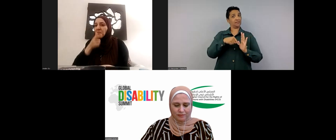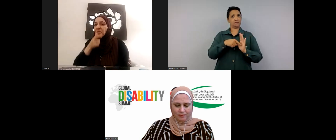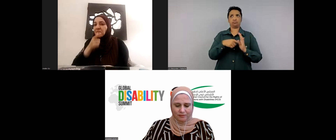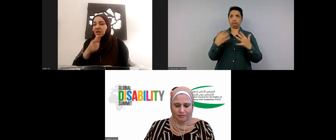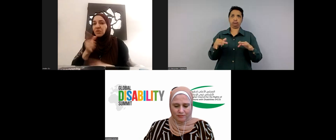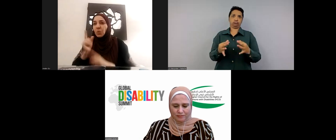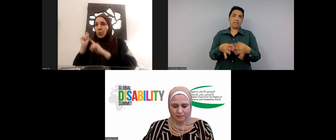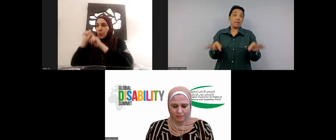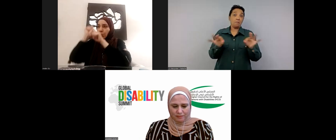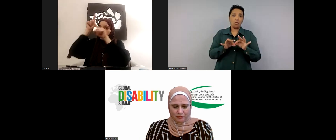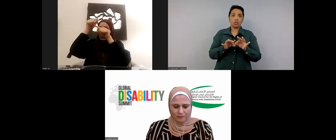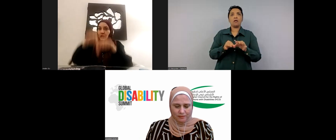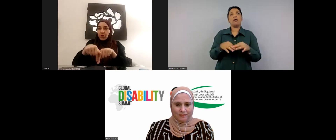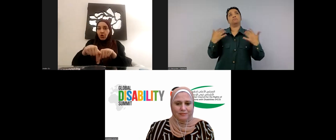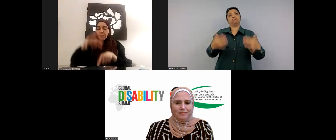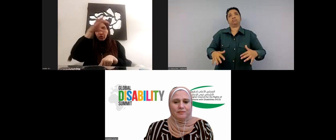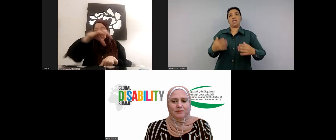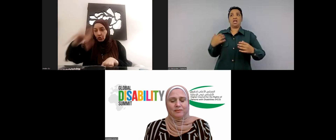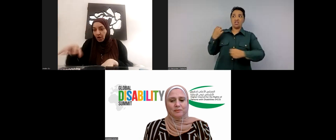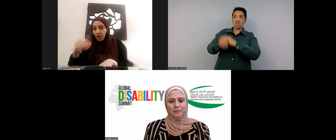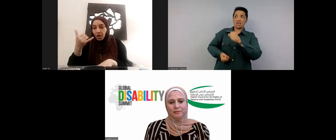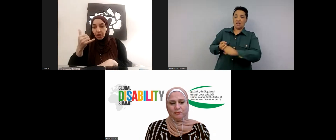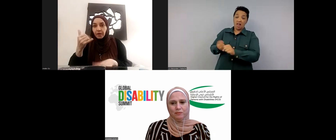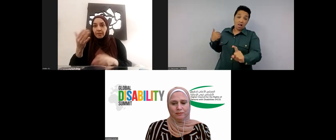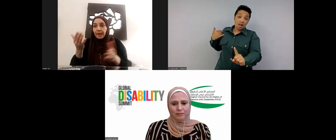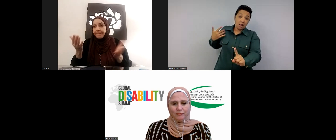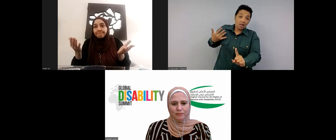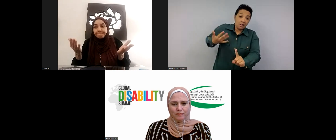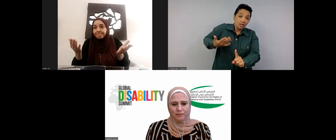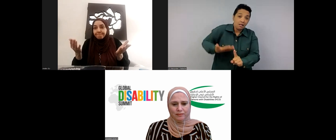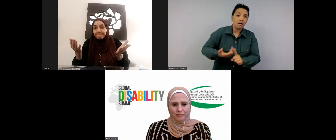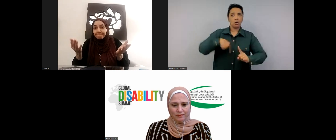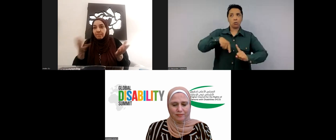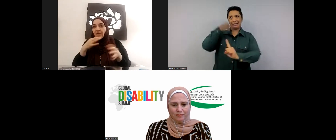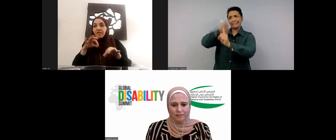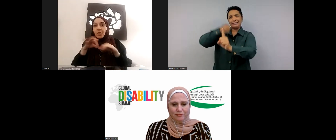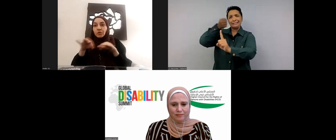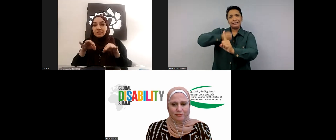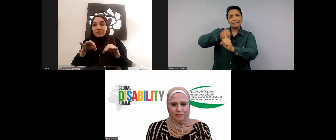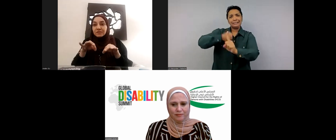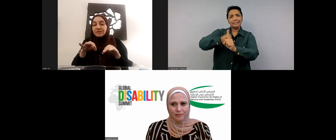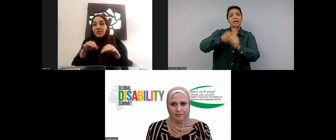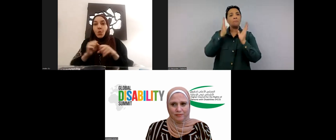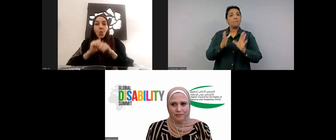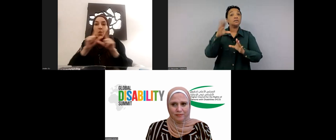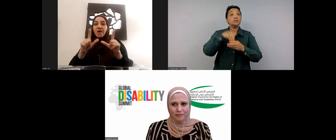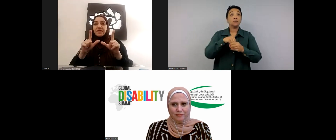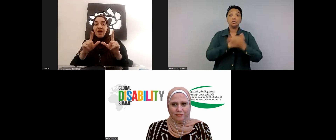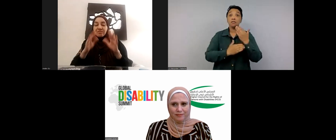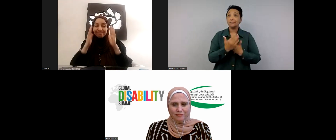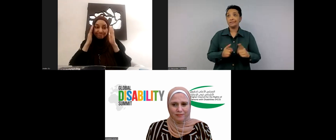a long years, and up till now in the Arab world, nothing, we don't have these